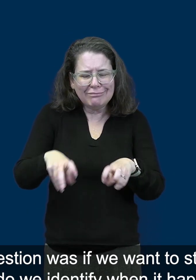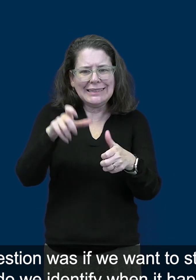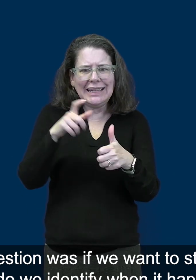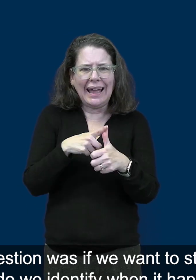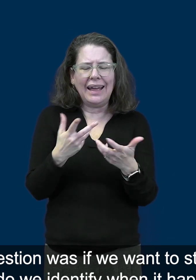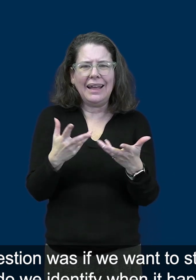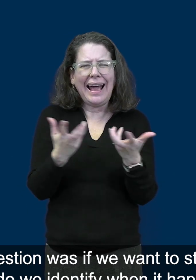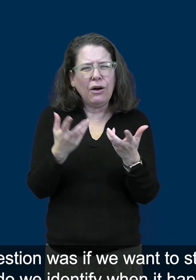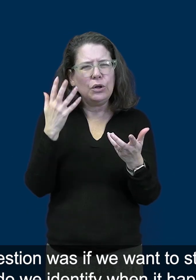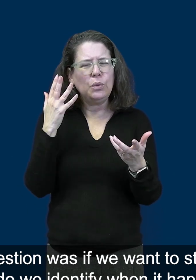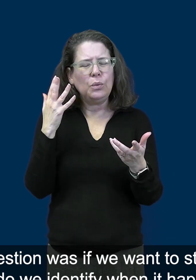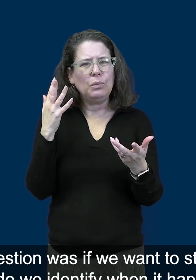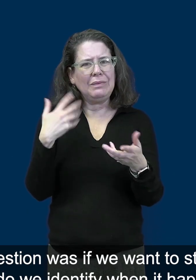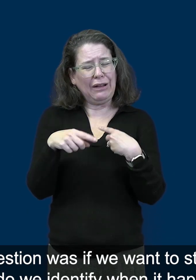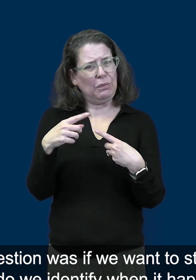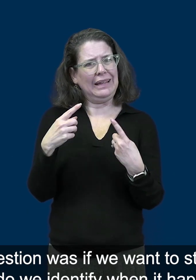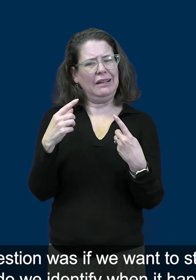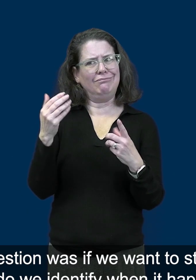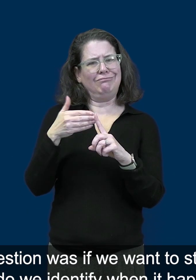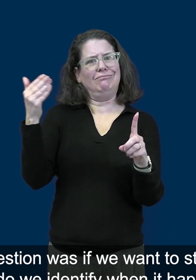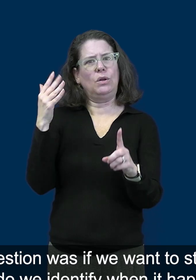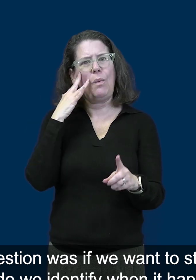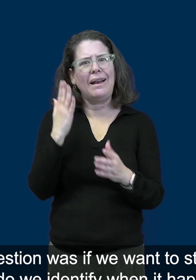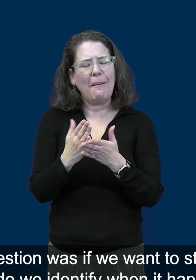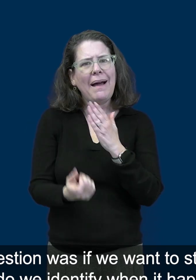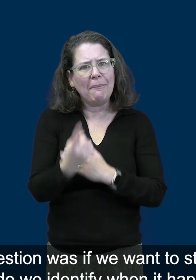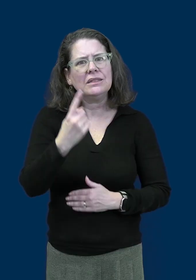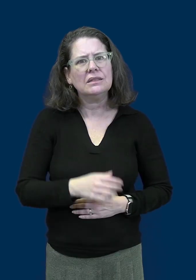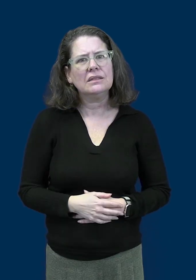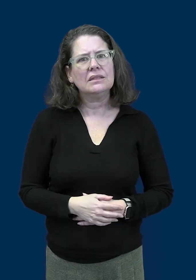CA, how do we identify when it happens?